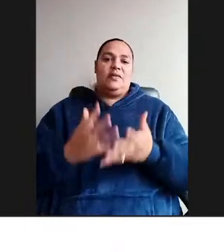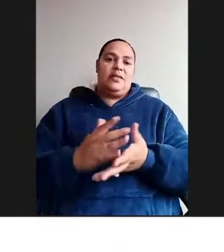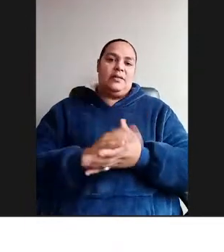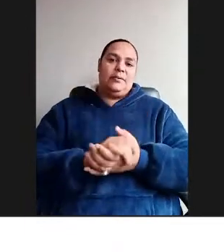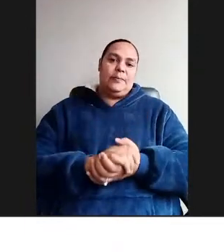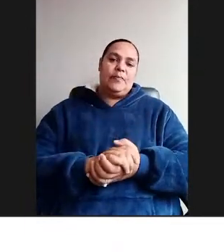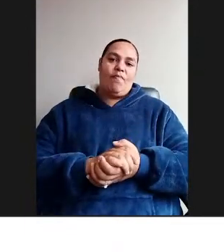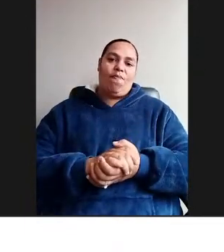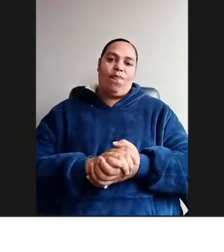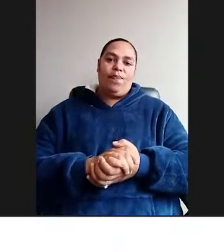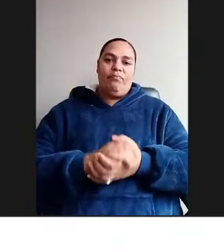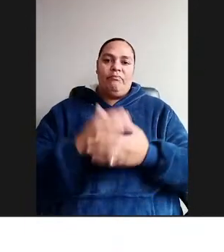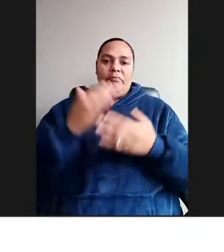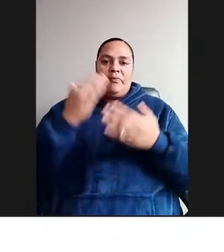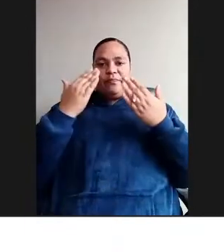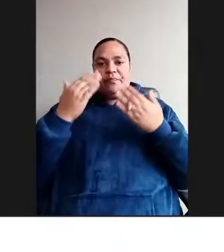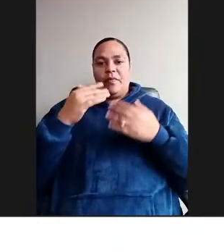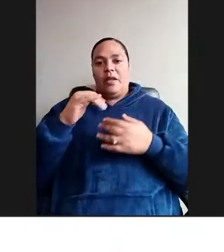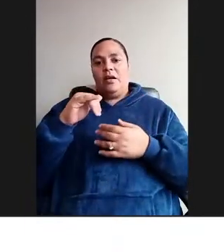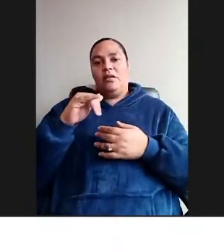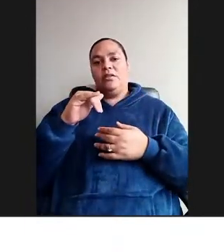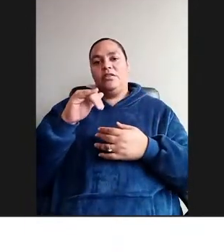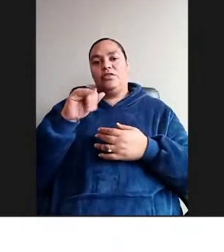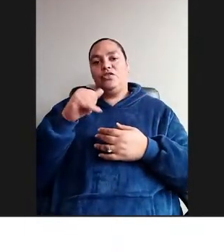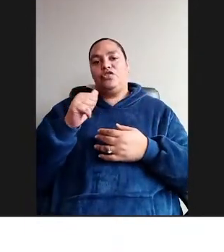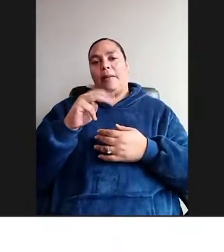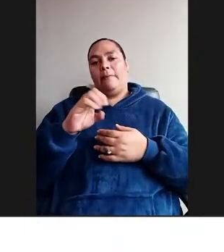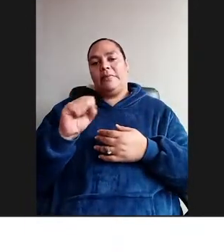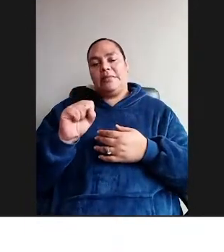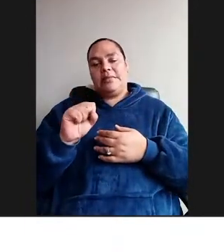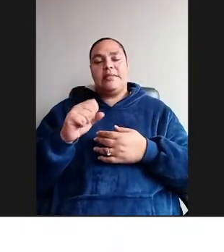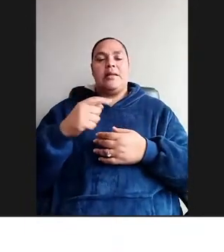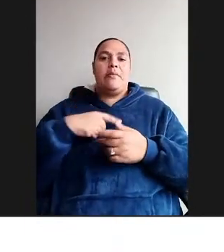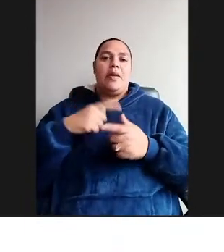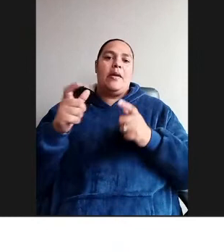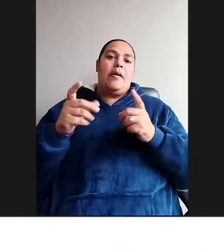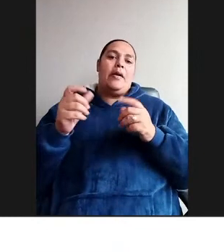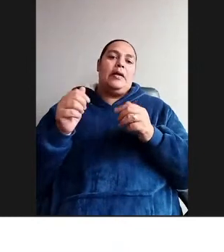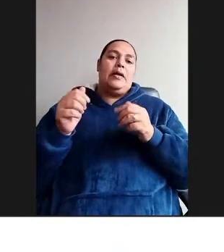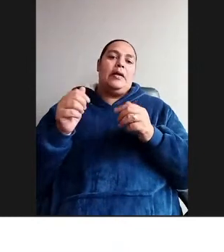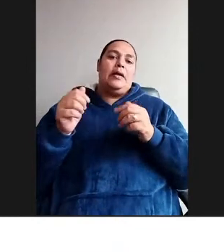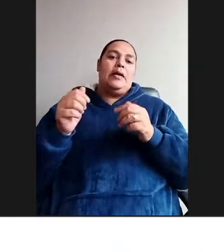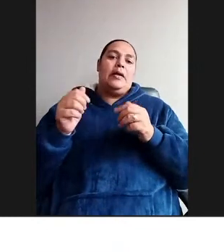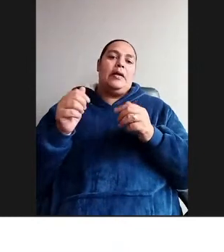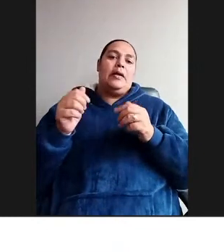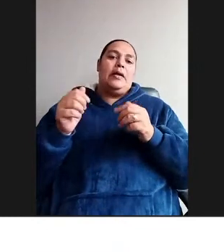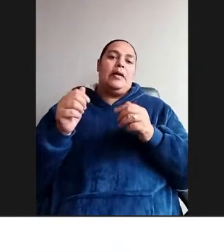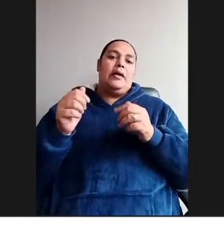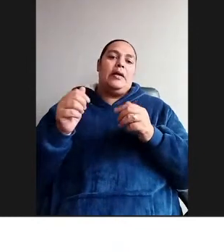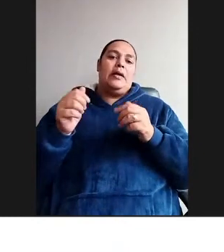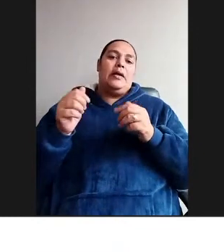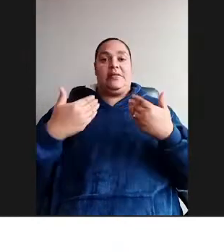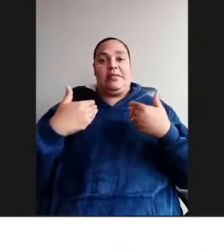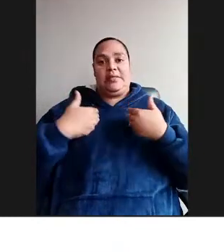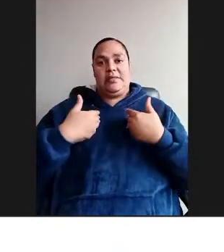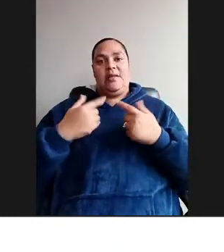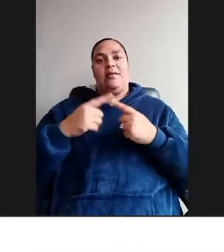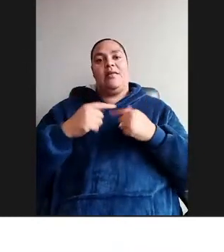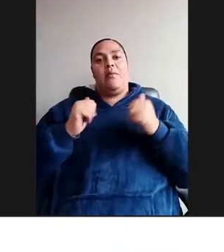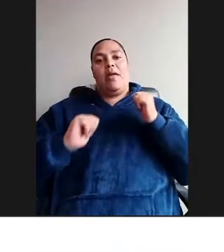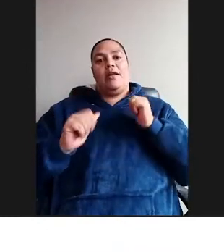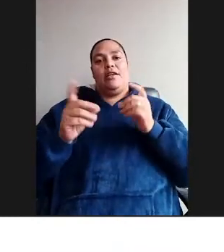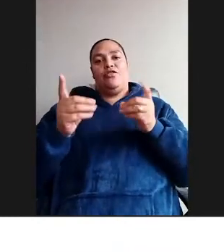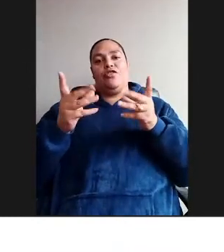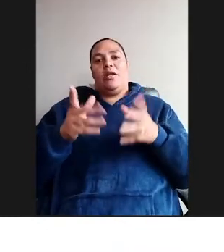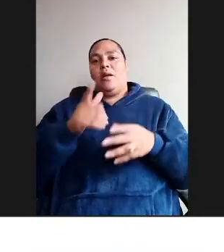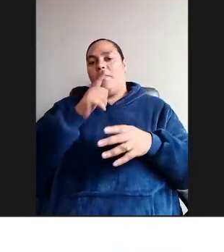Good morning, James Retief, Manager, Stakeholder Management and Communication Services and Acting Director, Public